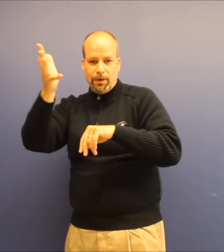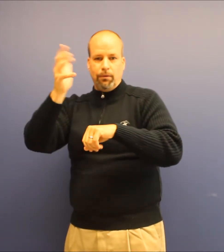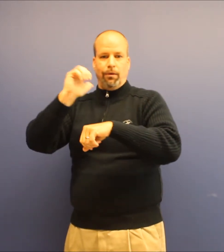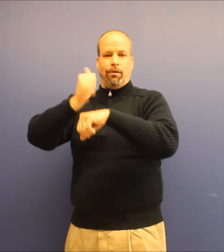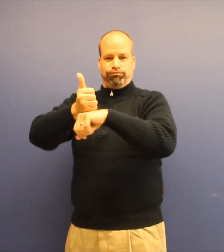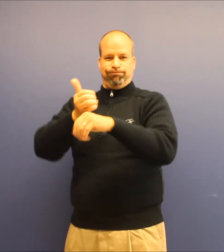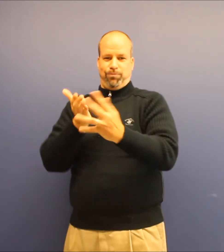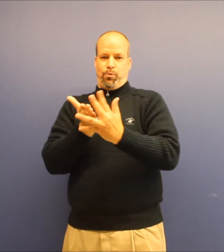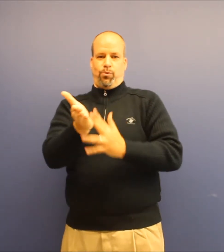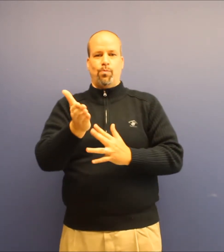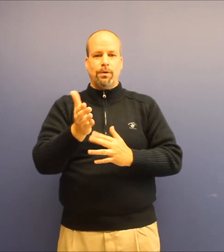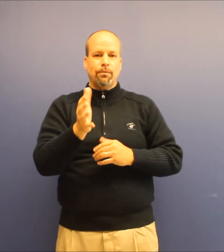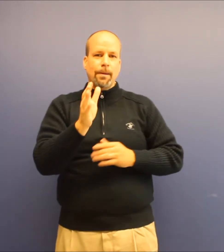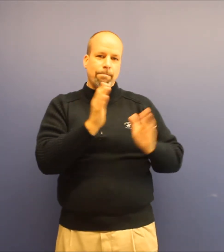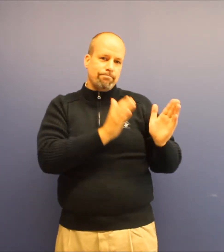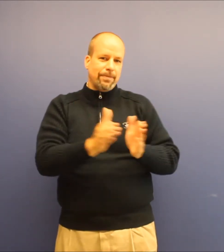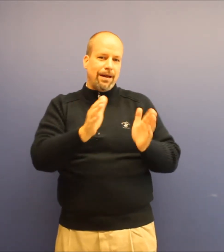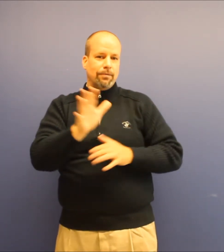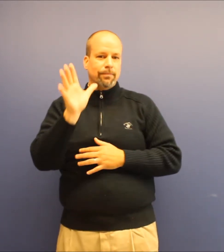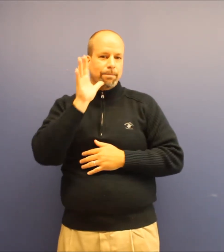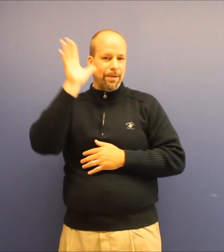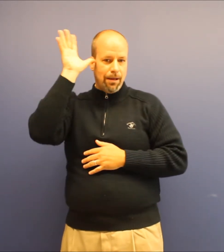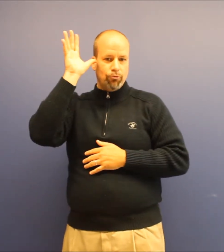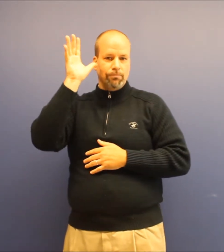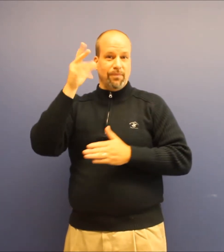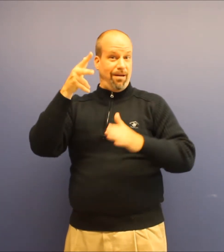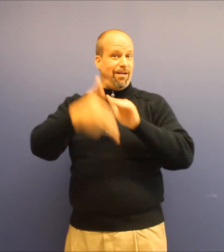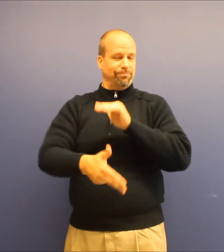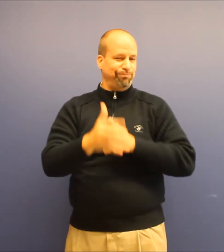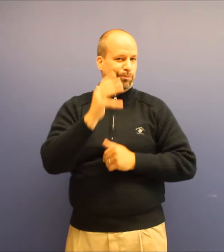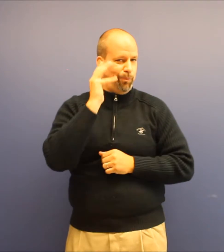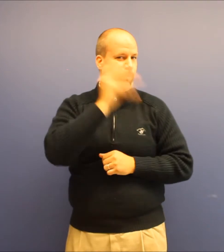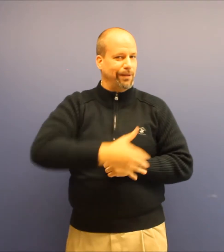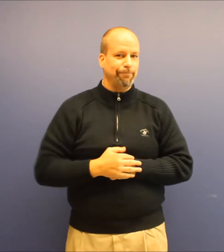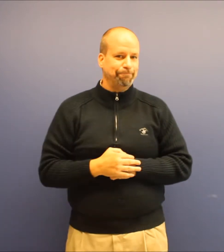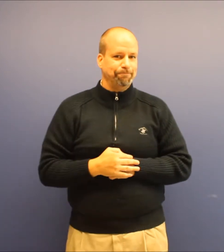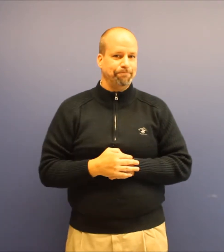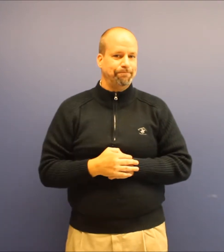But those increases would be offset by Planned Parenthood cuts.